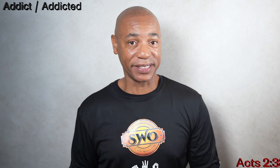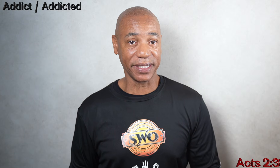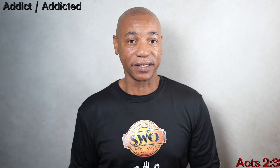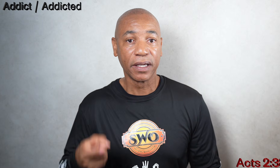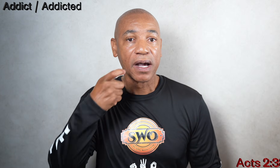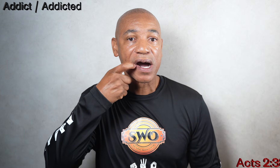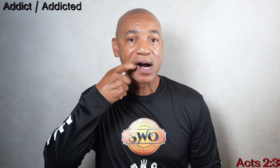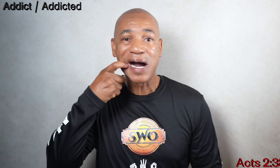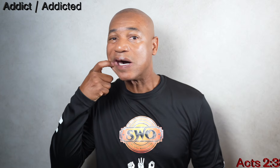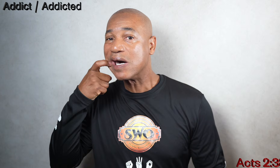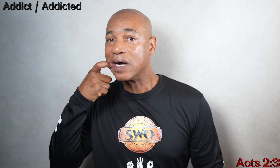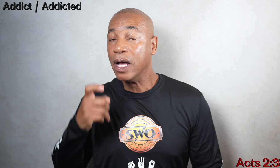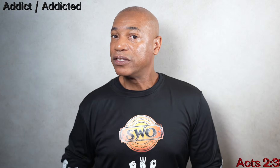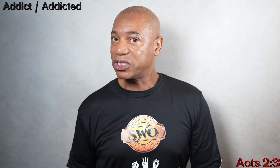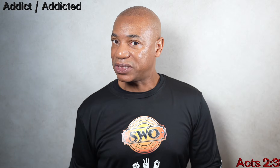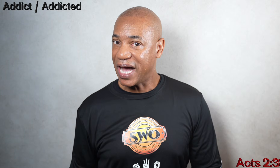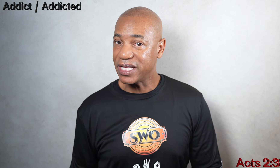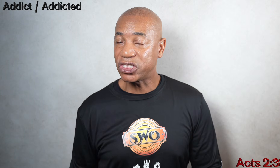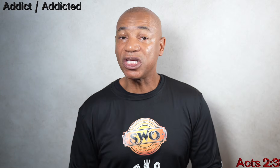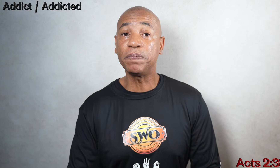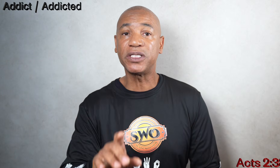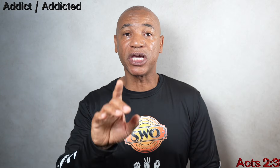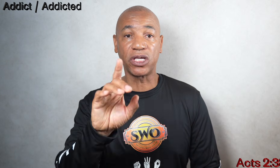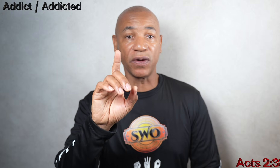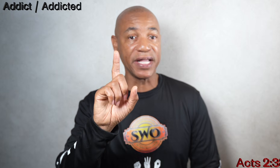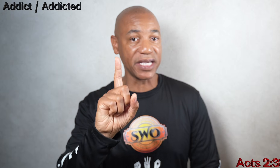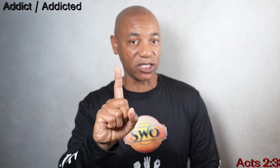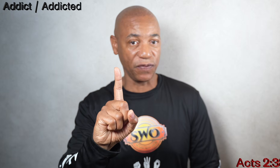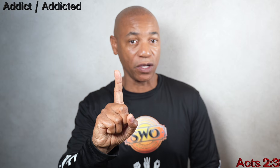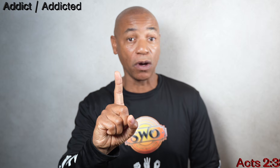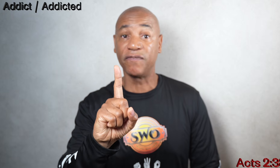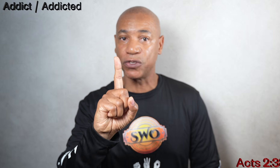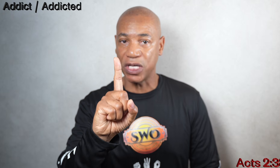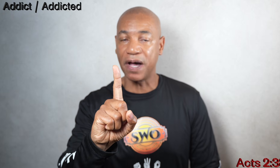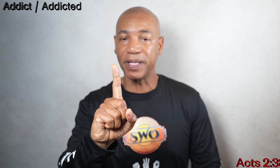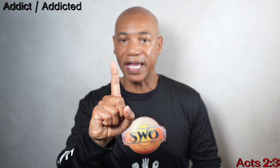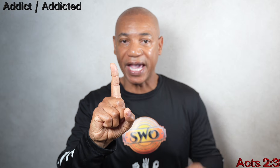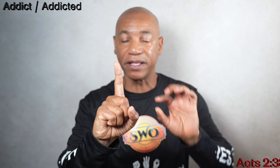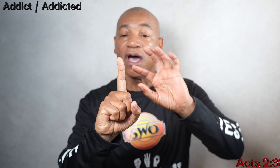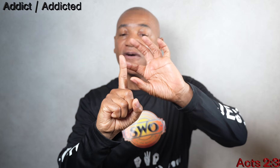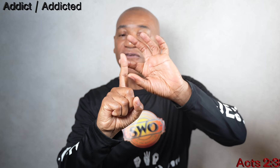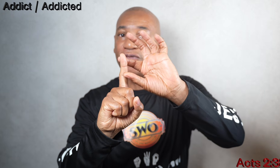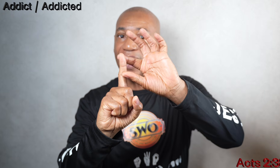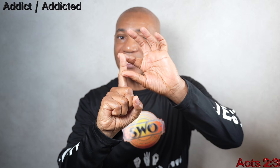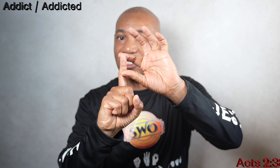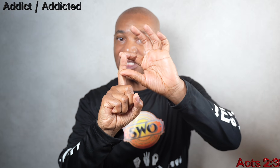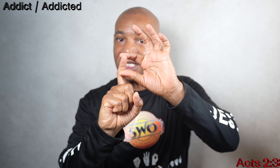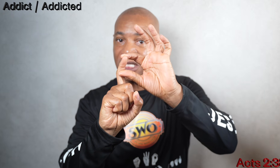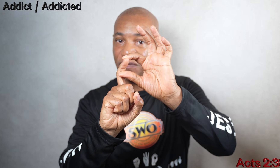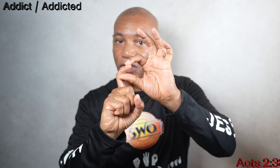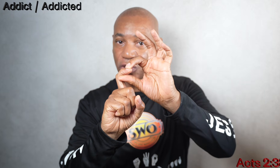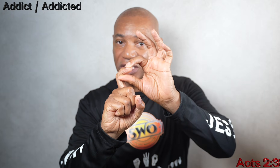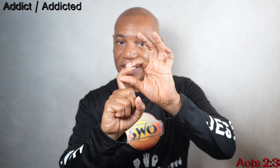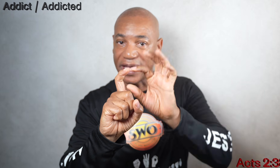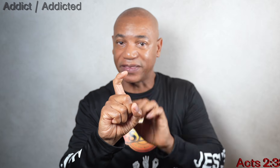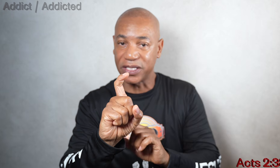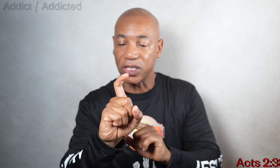addicted. To sign is simply take your index finger of your dominant hand, flex this index finger just like this.